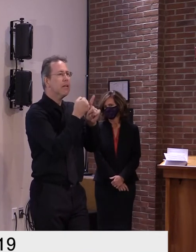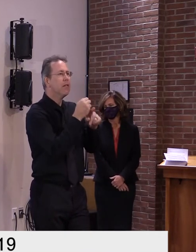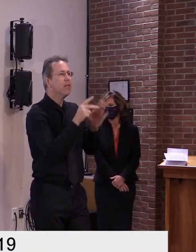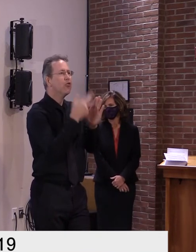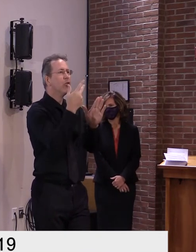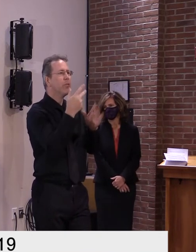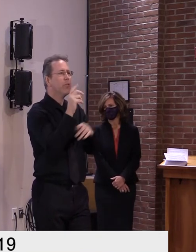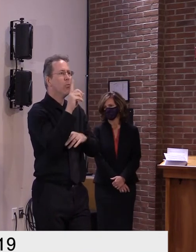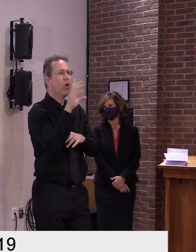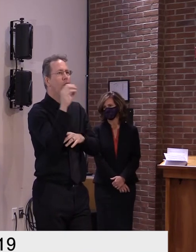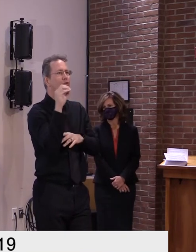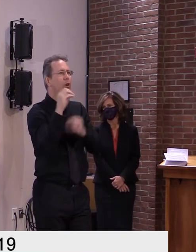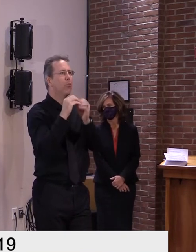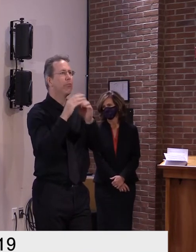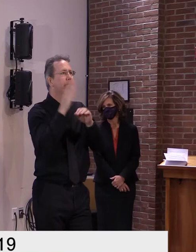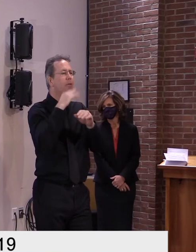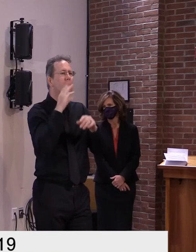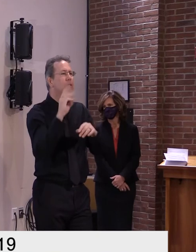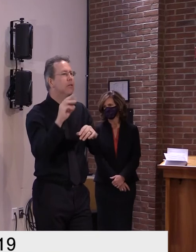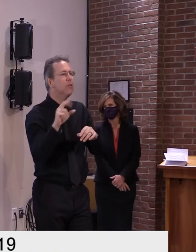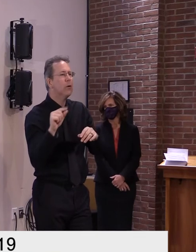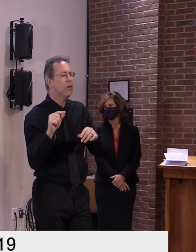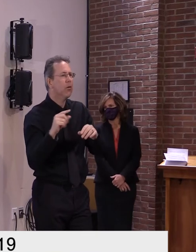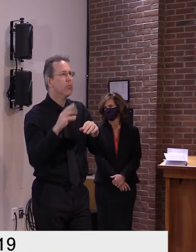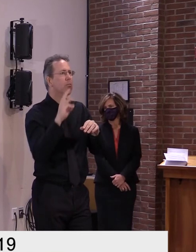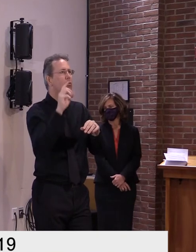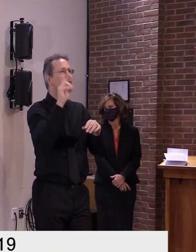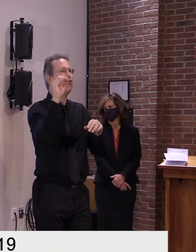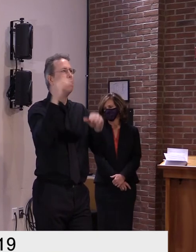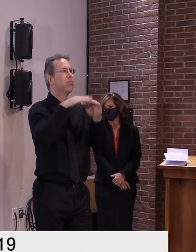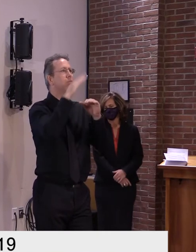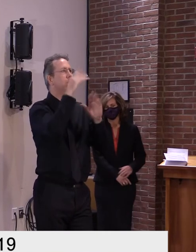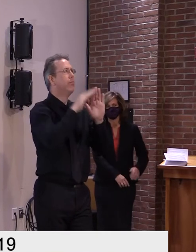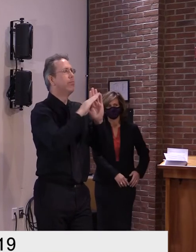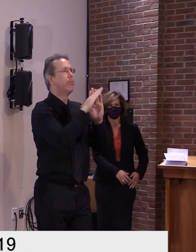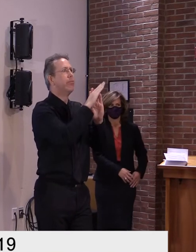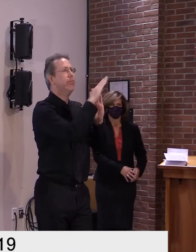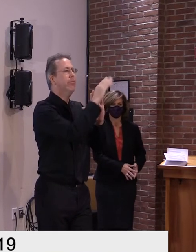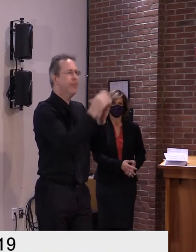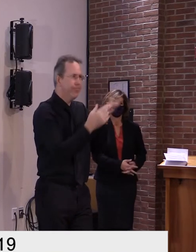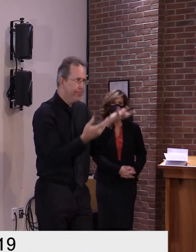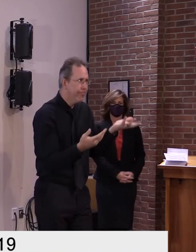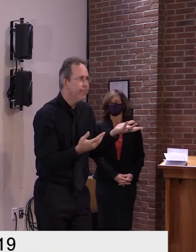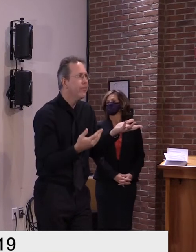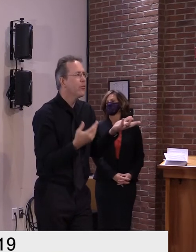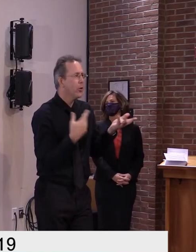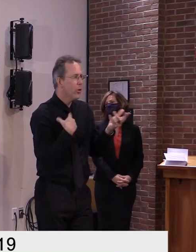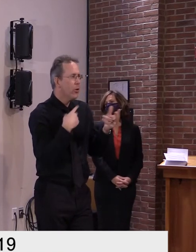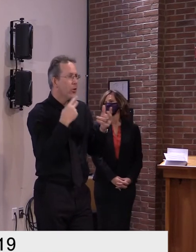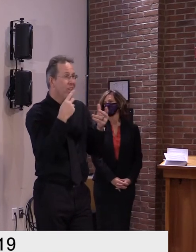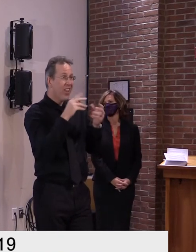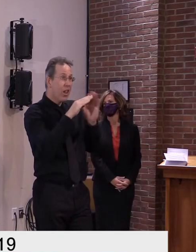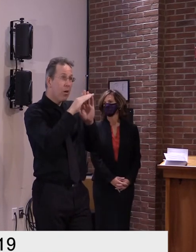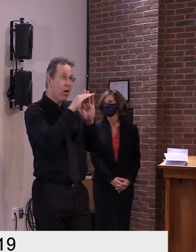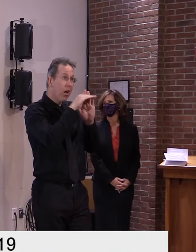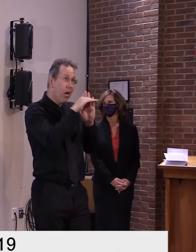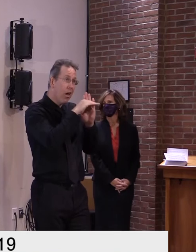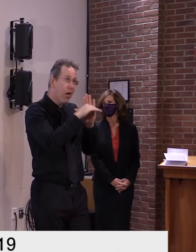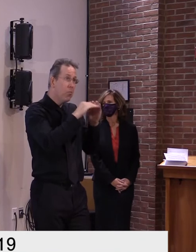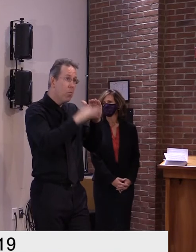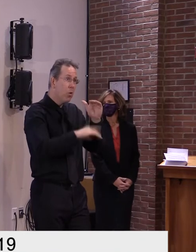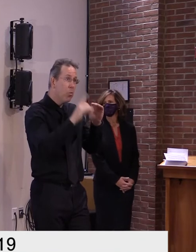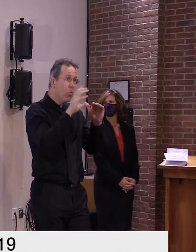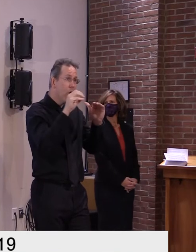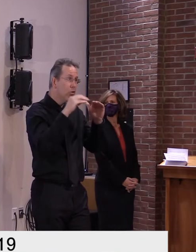and we were encouraged actually to see them level back out to around 100 to